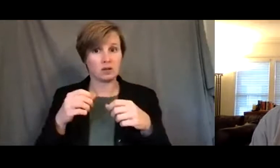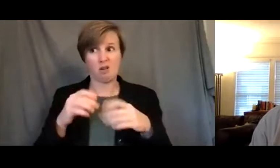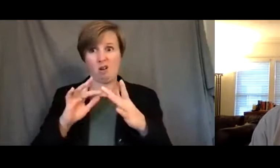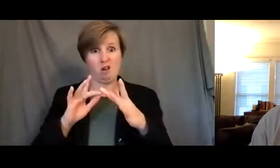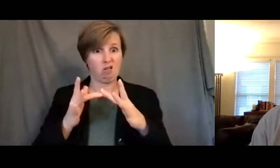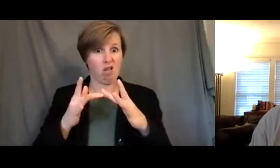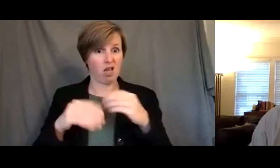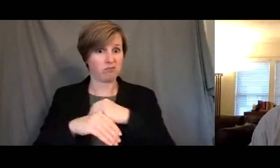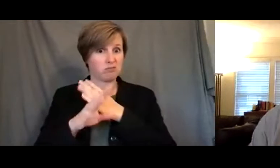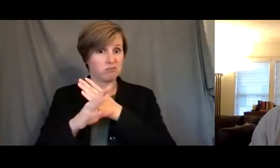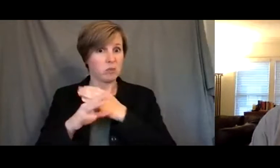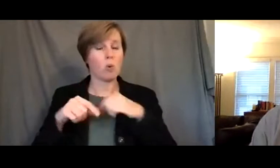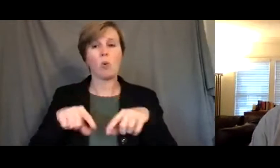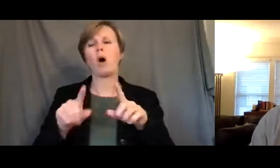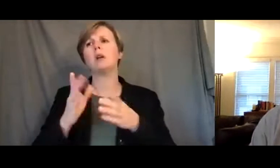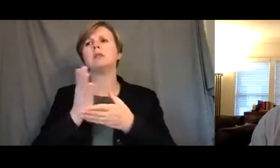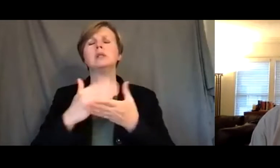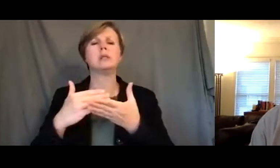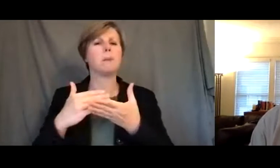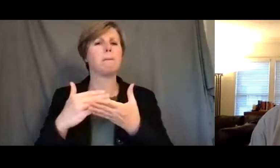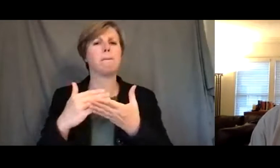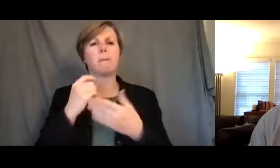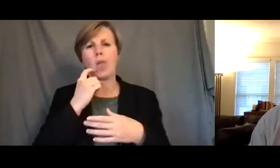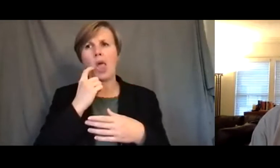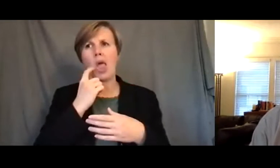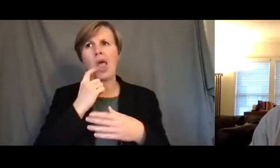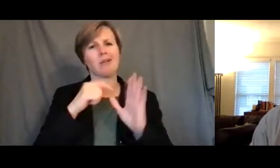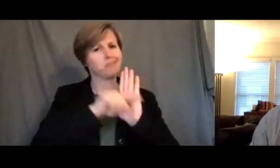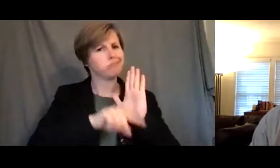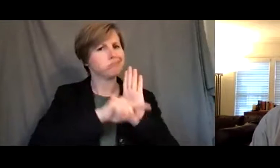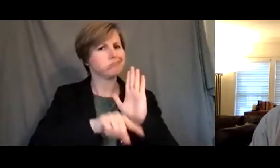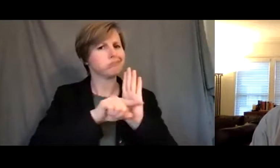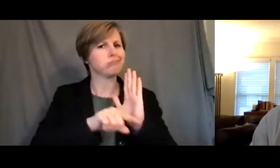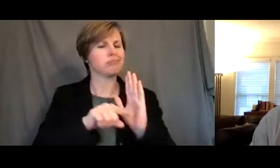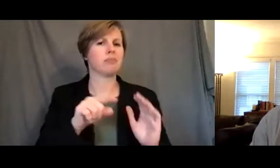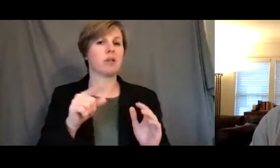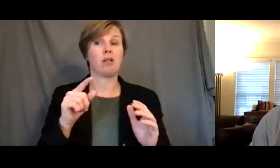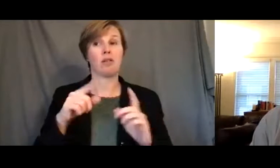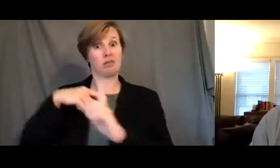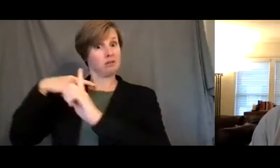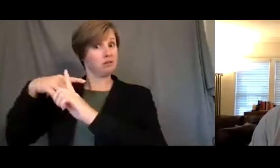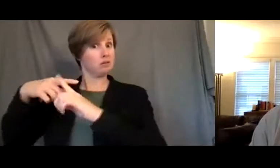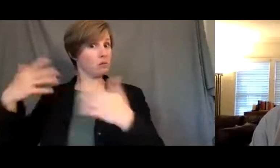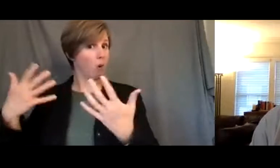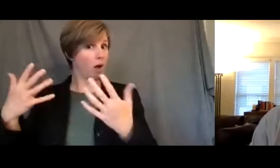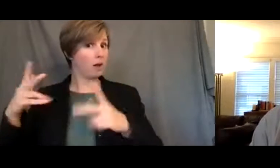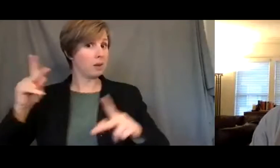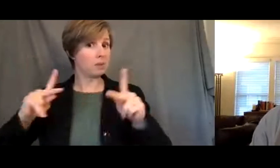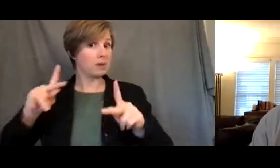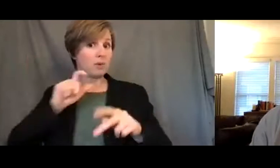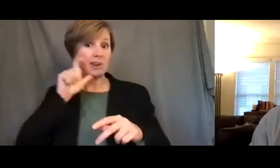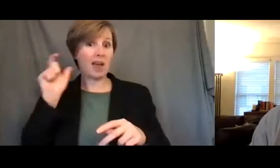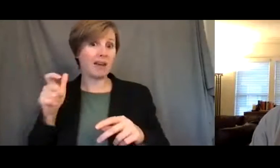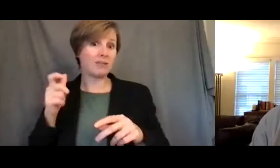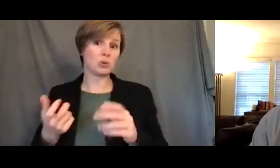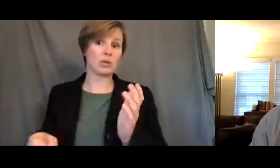and while it has some downsides to doing that, the upside is people did not have to